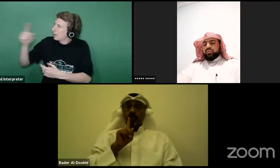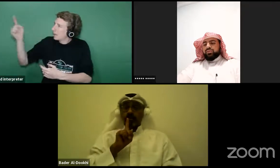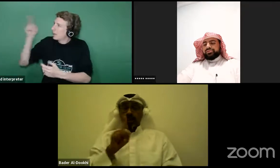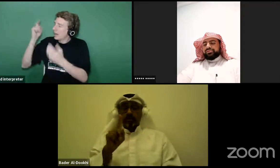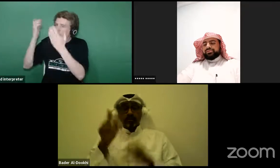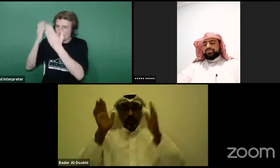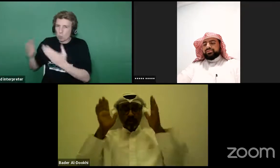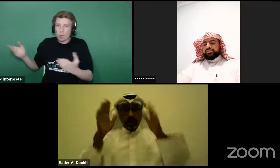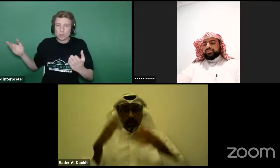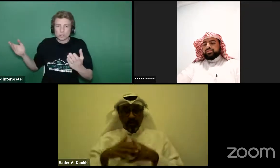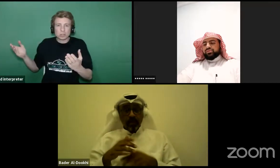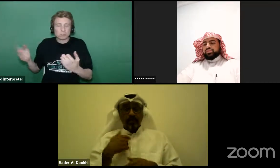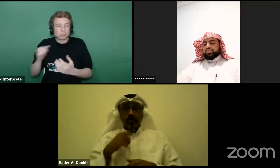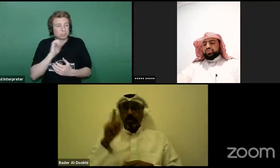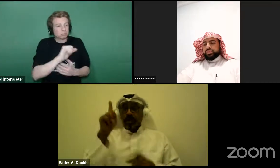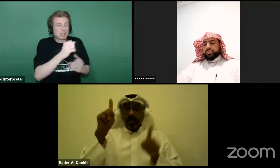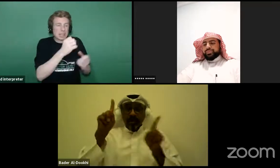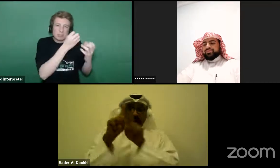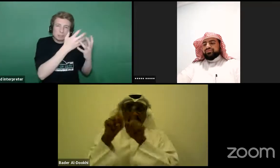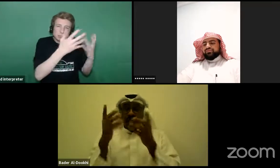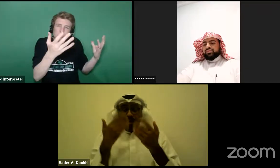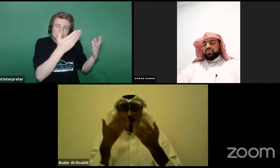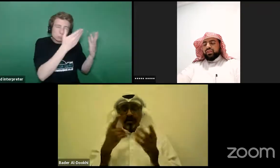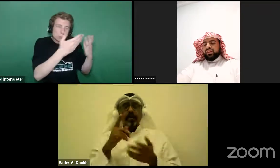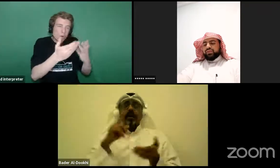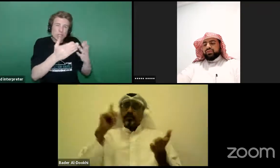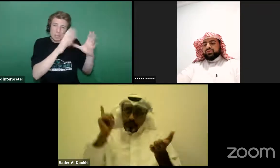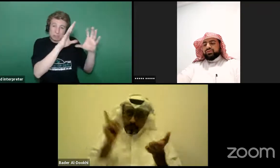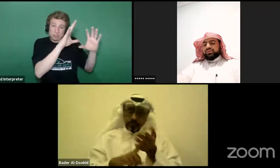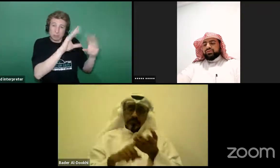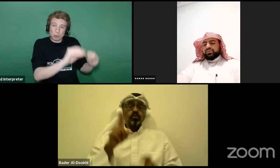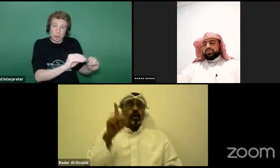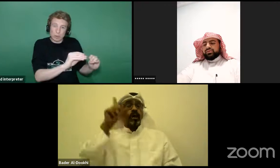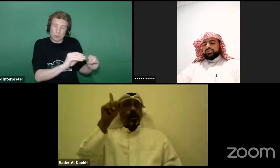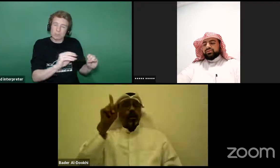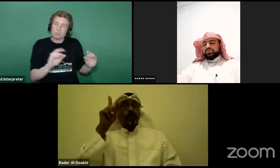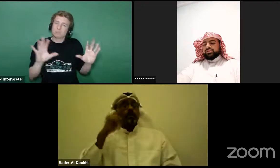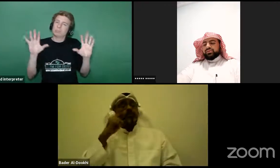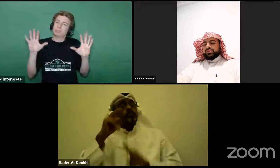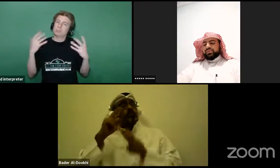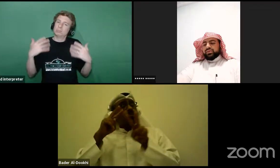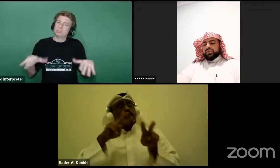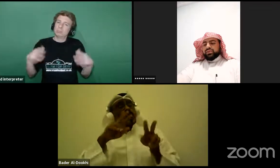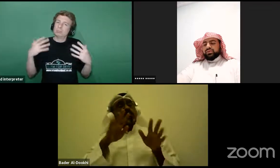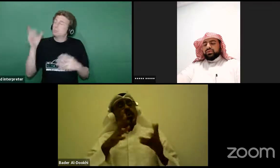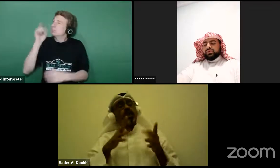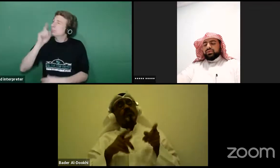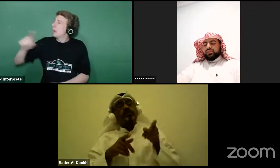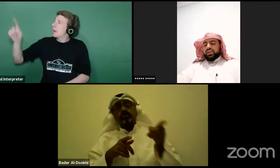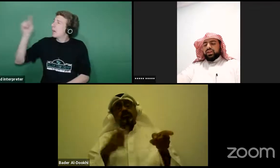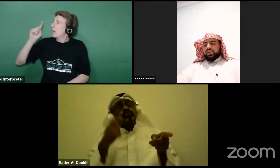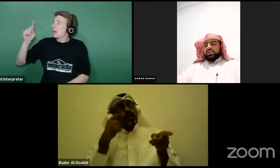others besides Allah, then certainly Allah is all-seer of what they do.